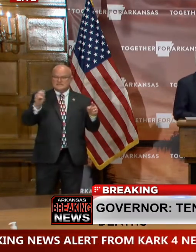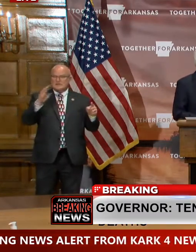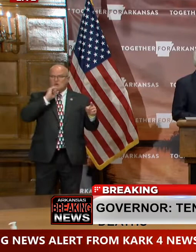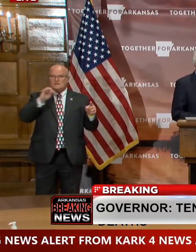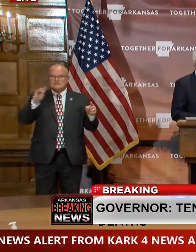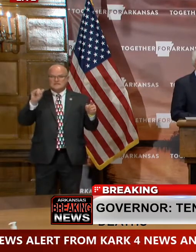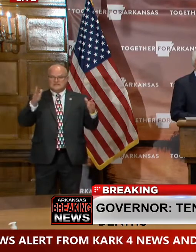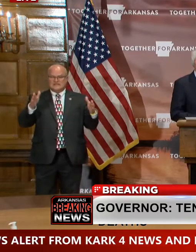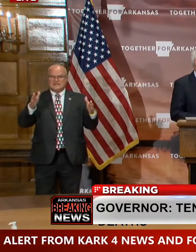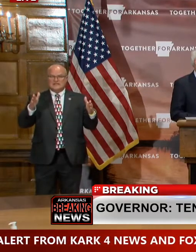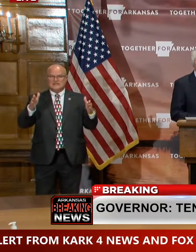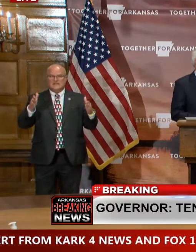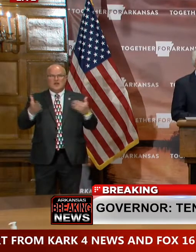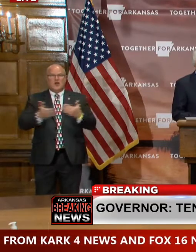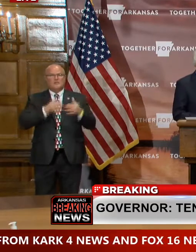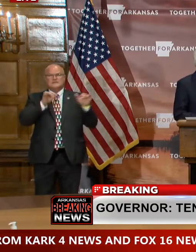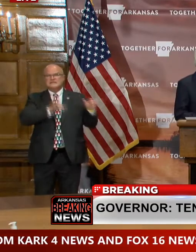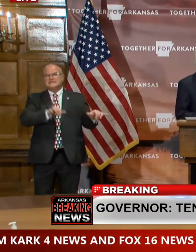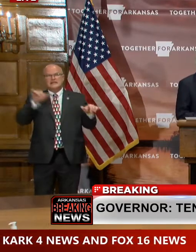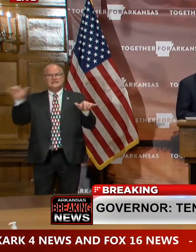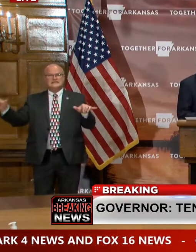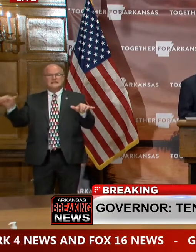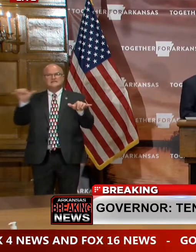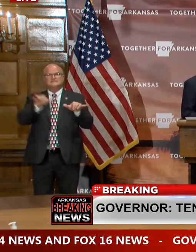their growth rate was almost exactly